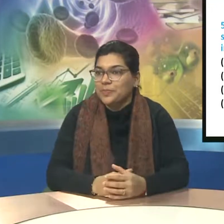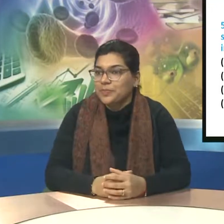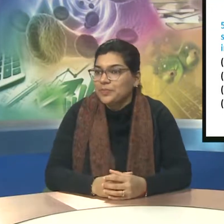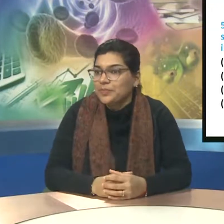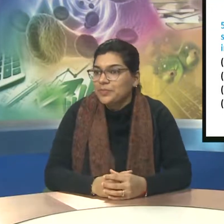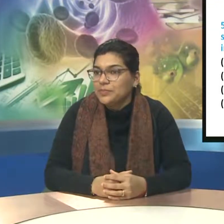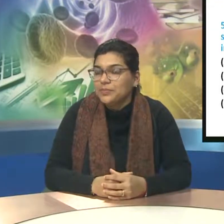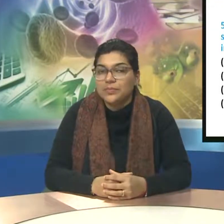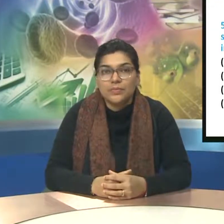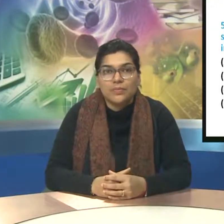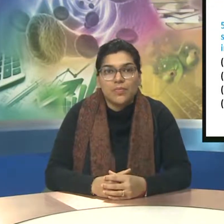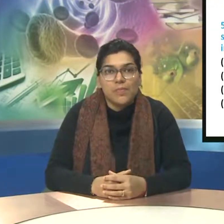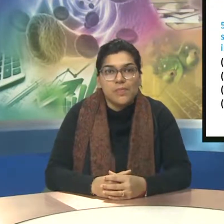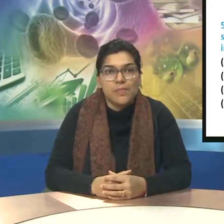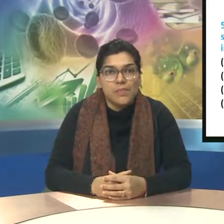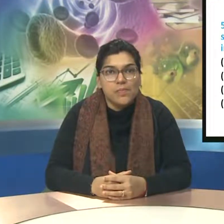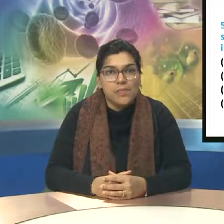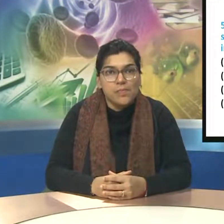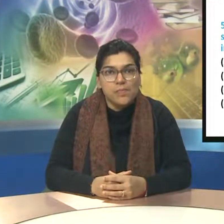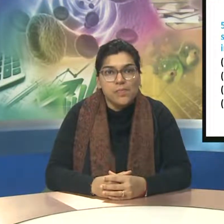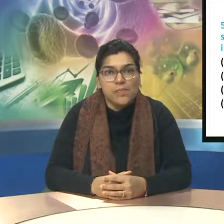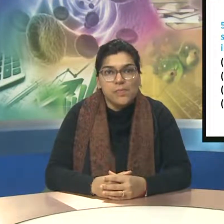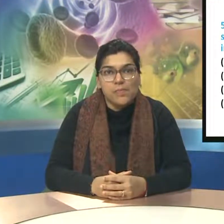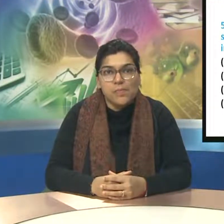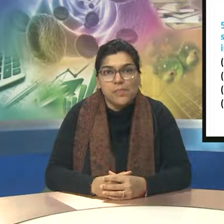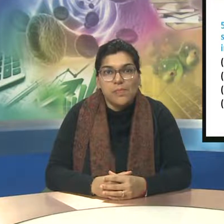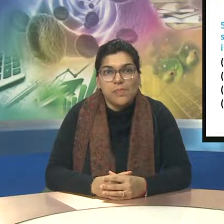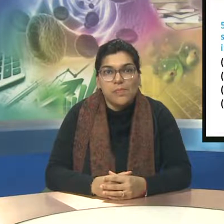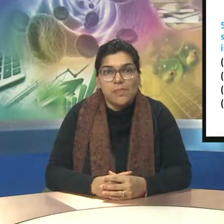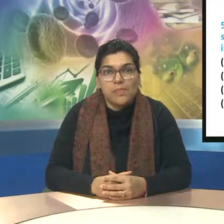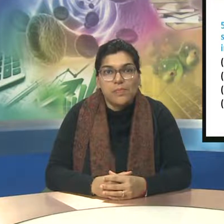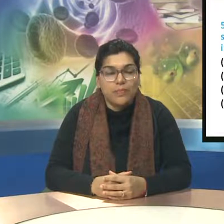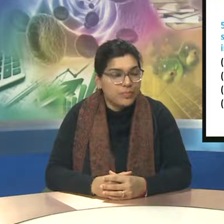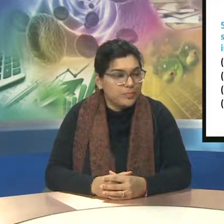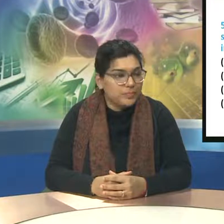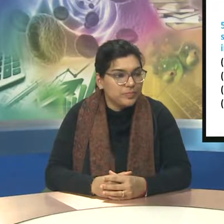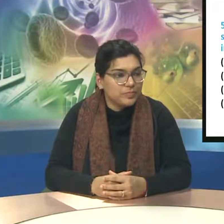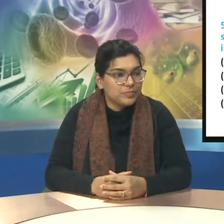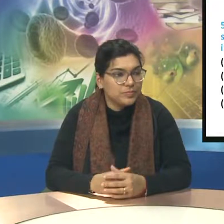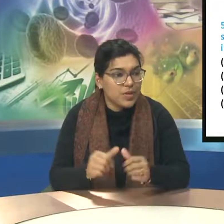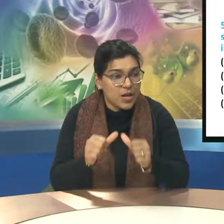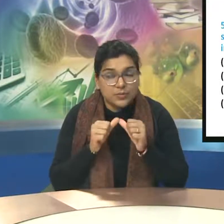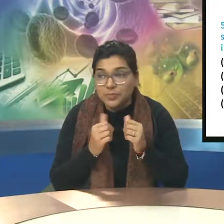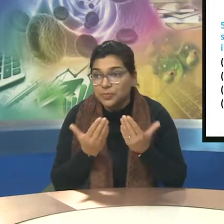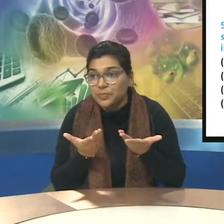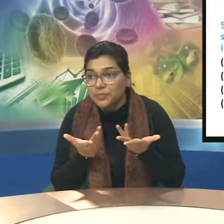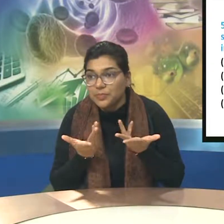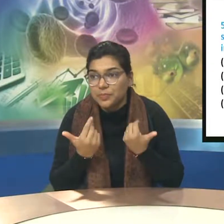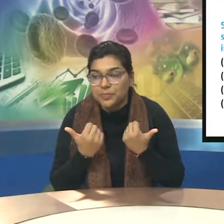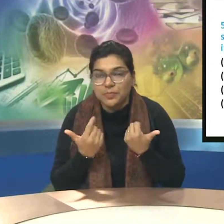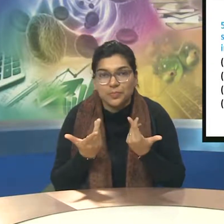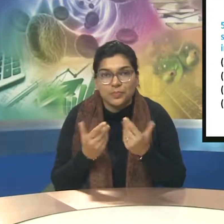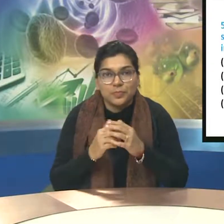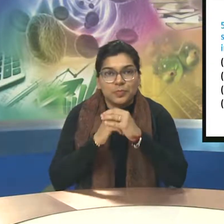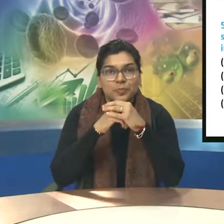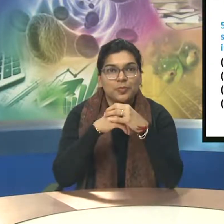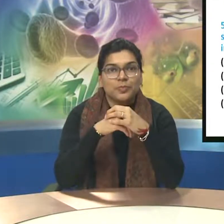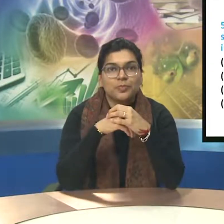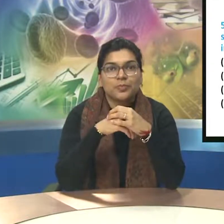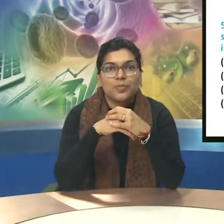A, B, C, D, Control plus Z, Control plus Y, Control plus X or Control plus V? What do you think is the